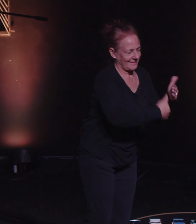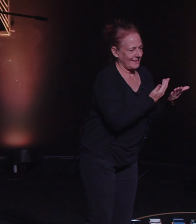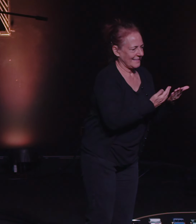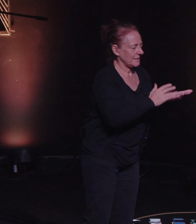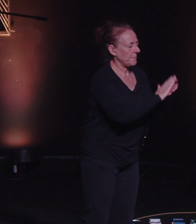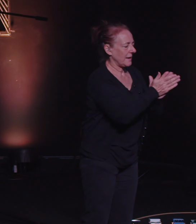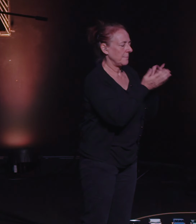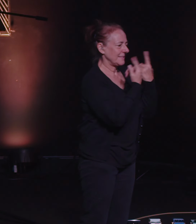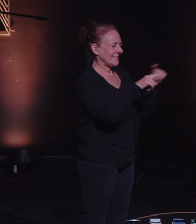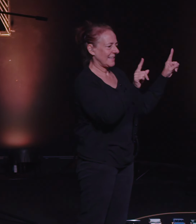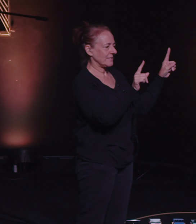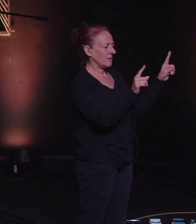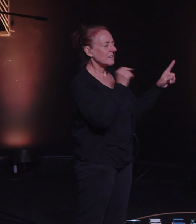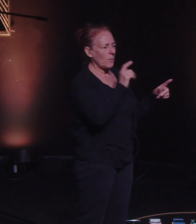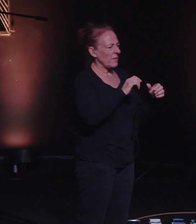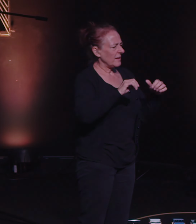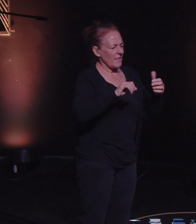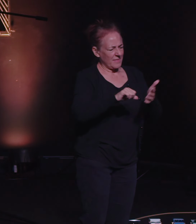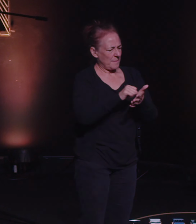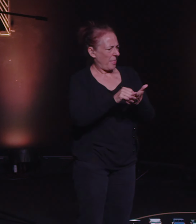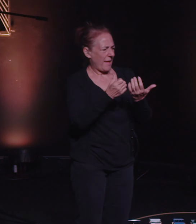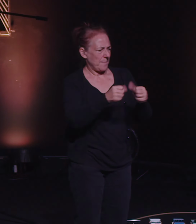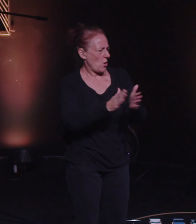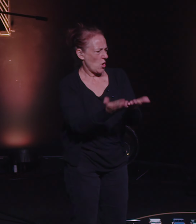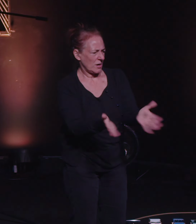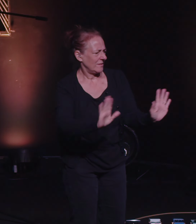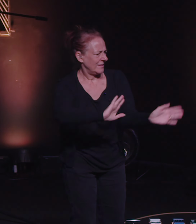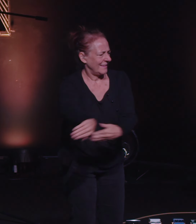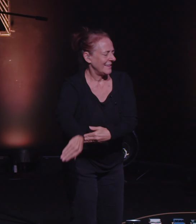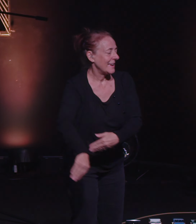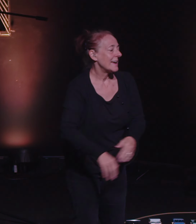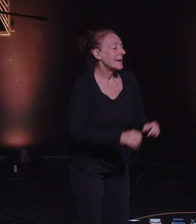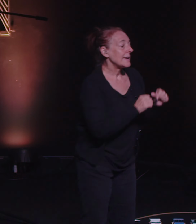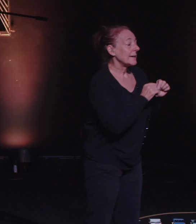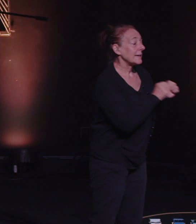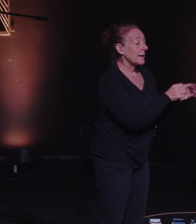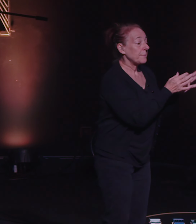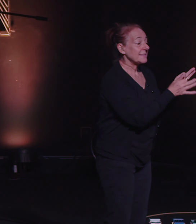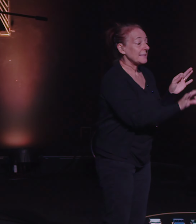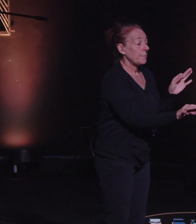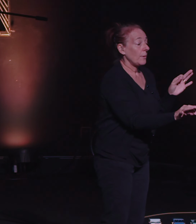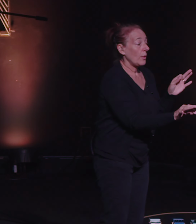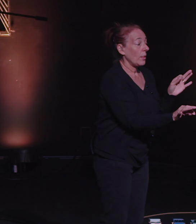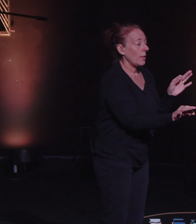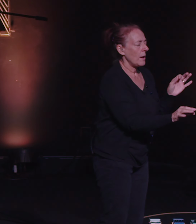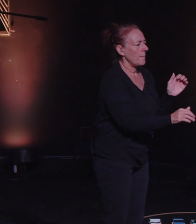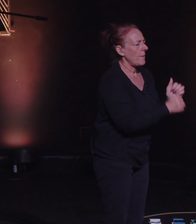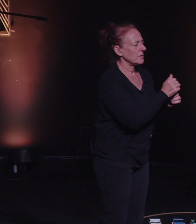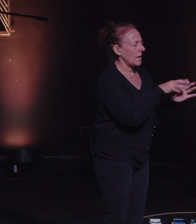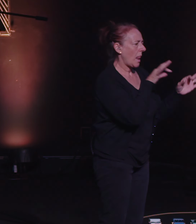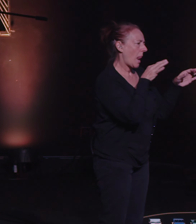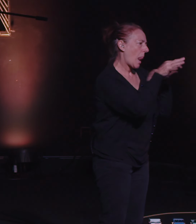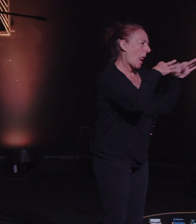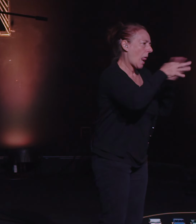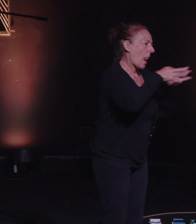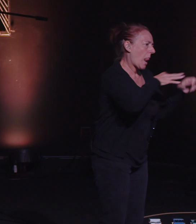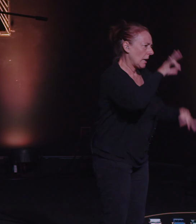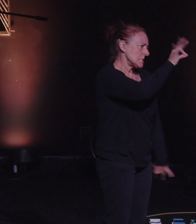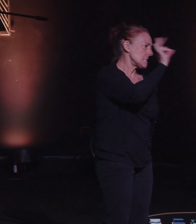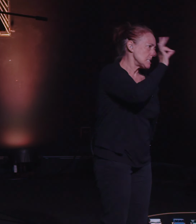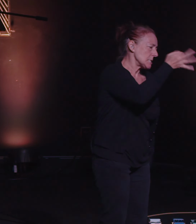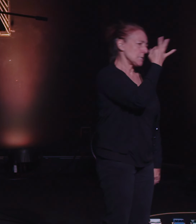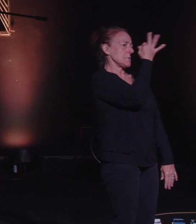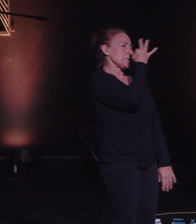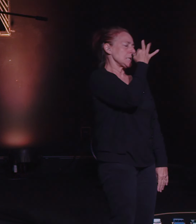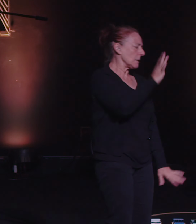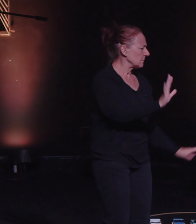go out into this world, keep it simple. Most of your interactions are not going to be, as Matthew talked about this, most of your interactions